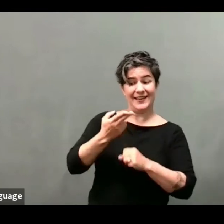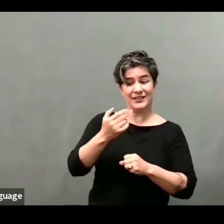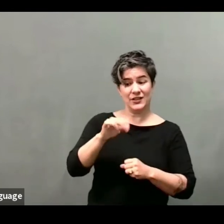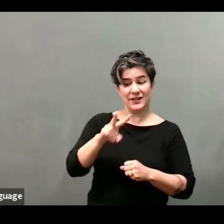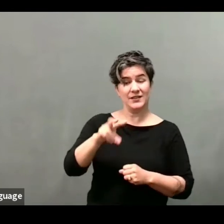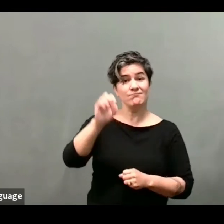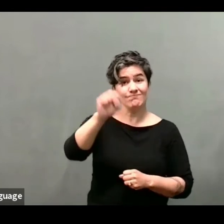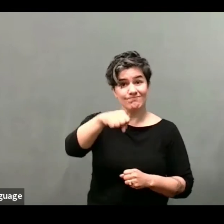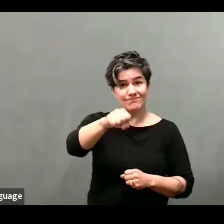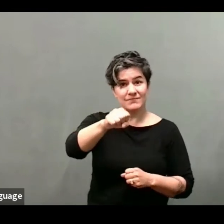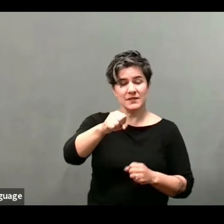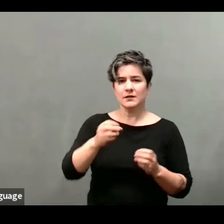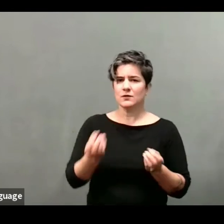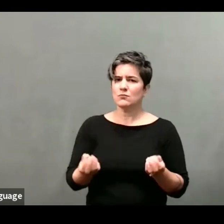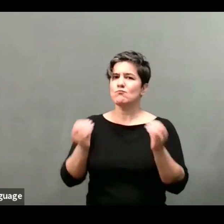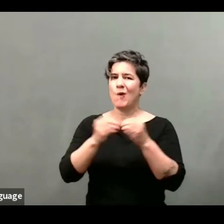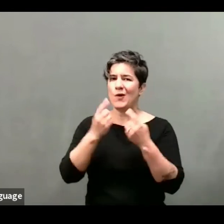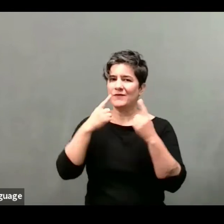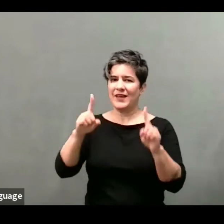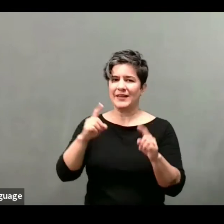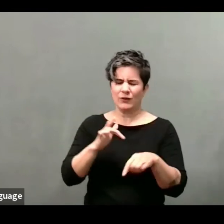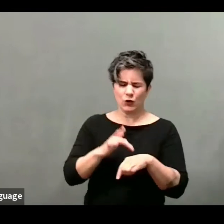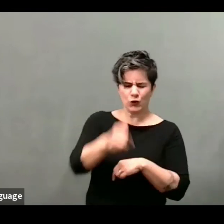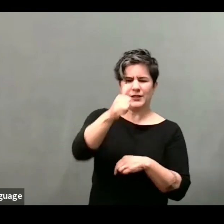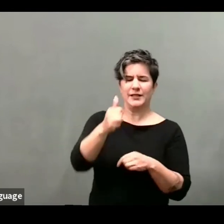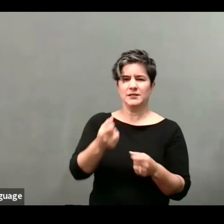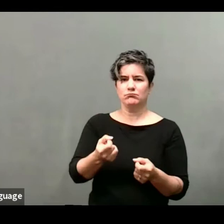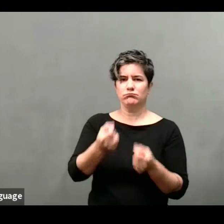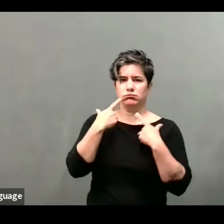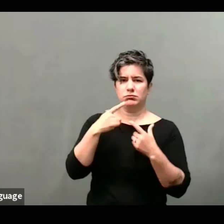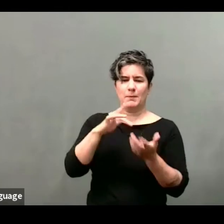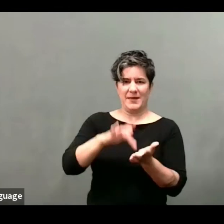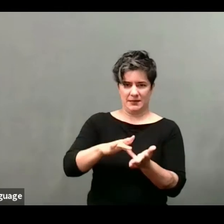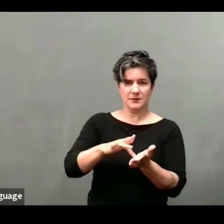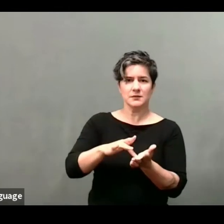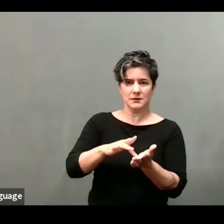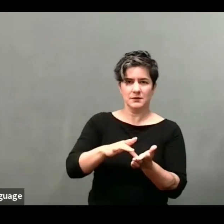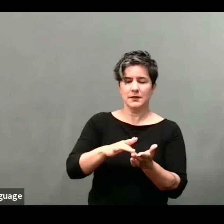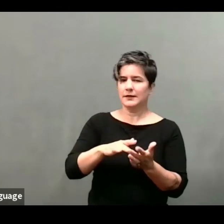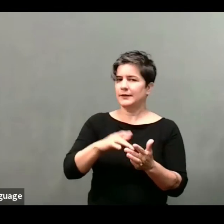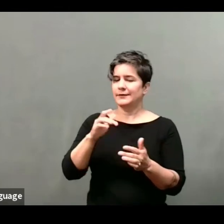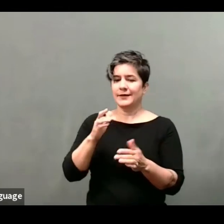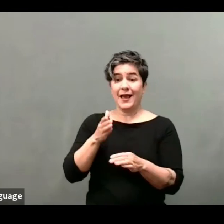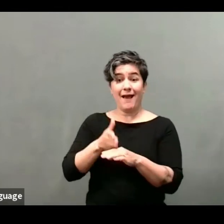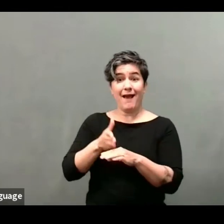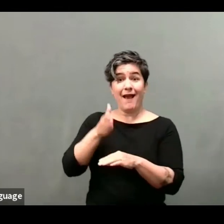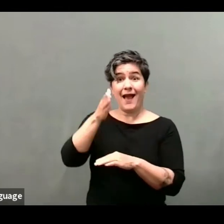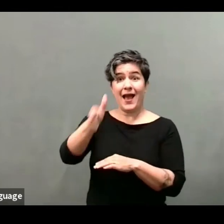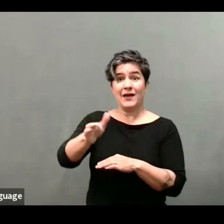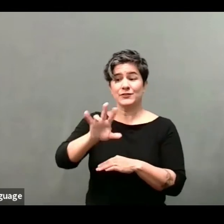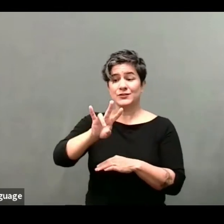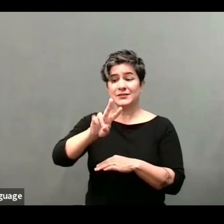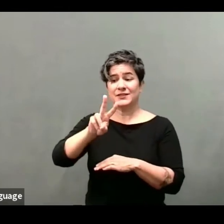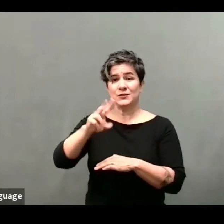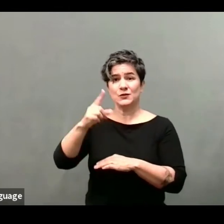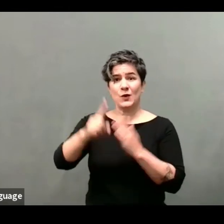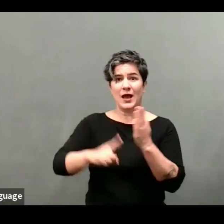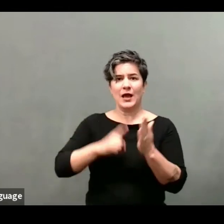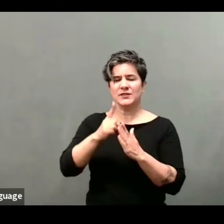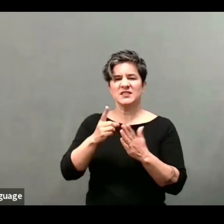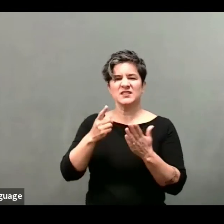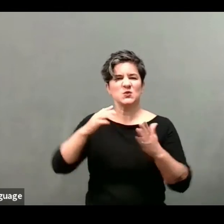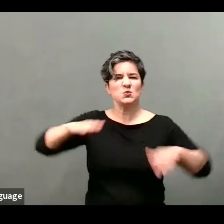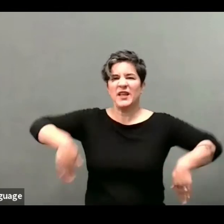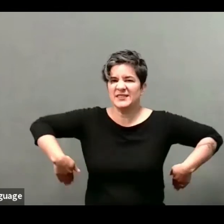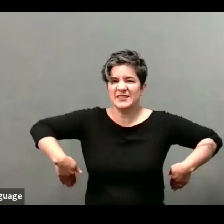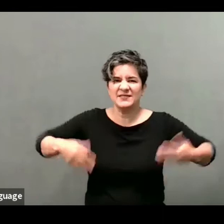HIV. They are more effective the earlier the medications are taken. They can't be taken any later than 72 hours